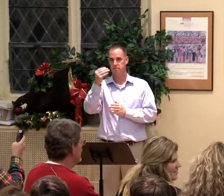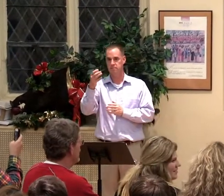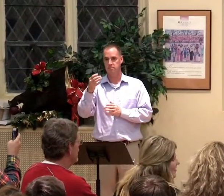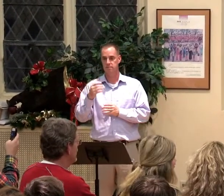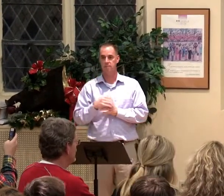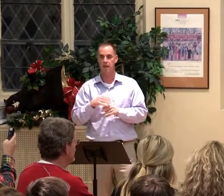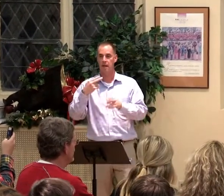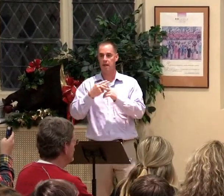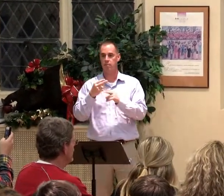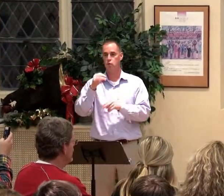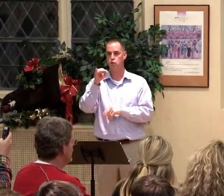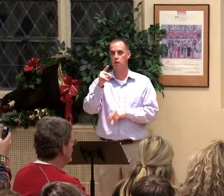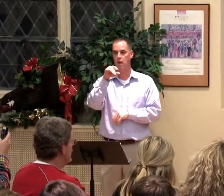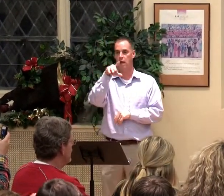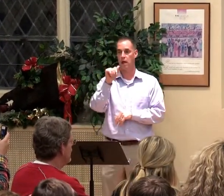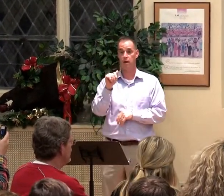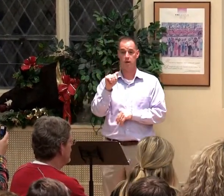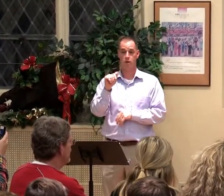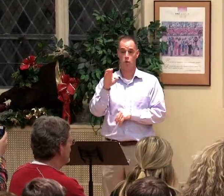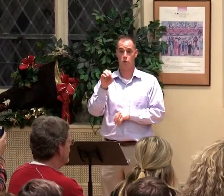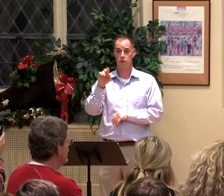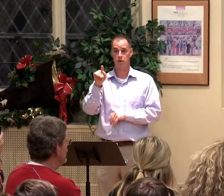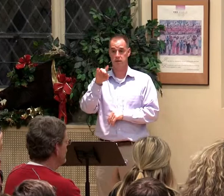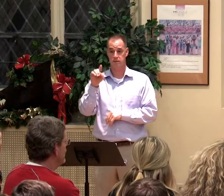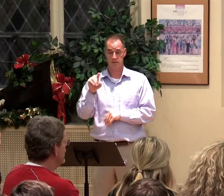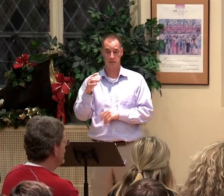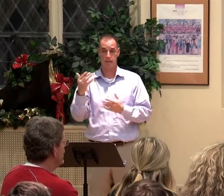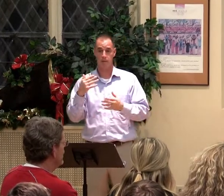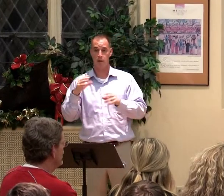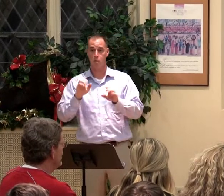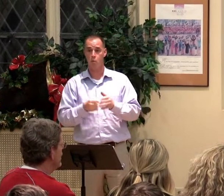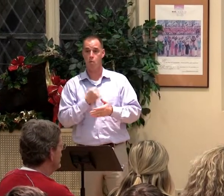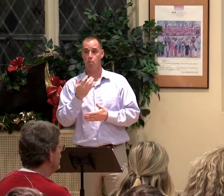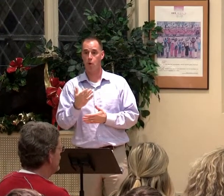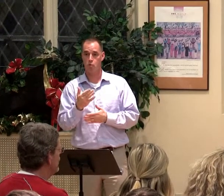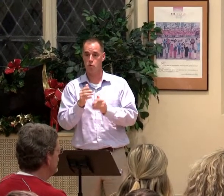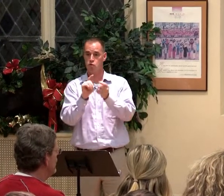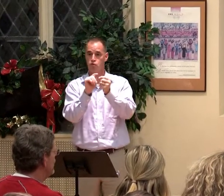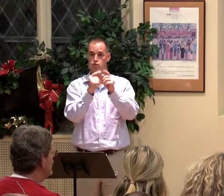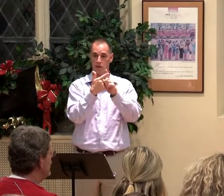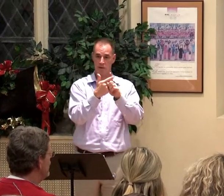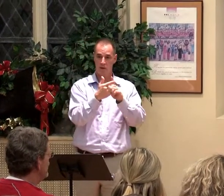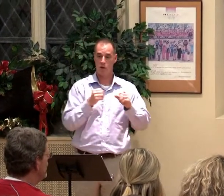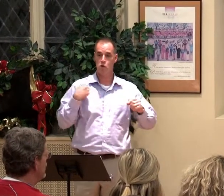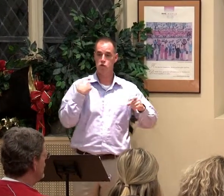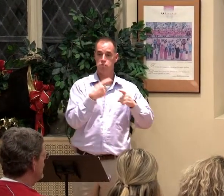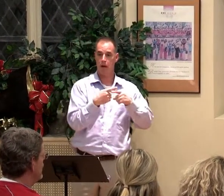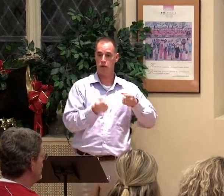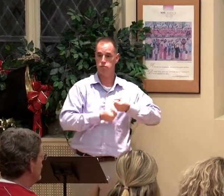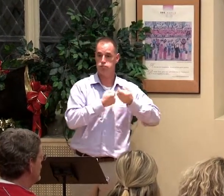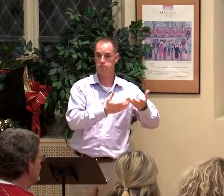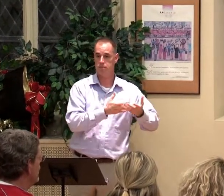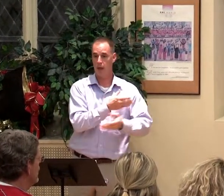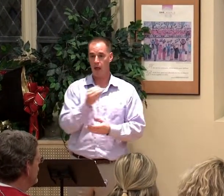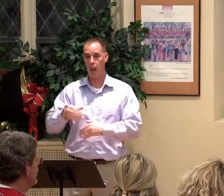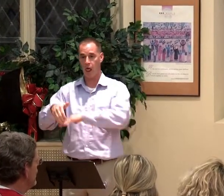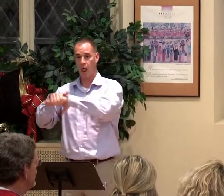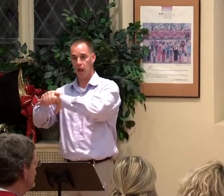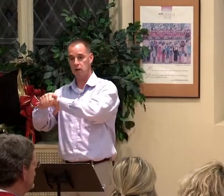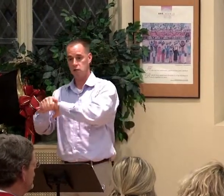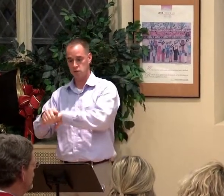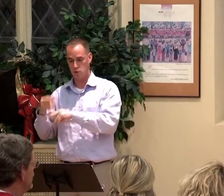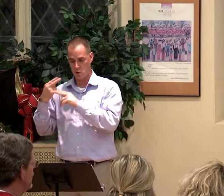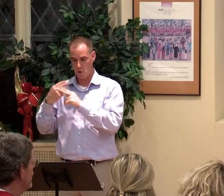Hello, my name is Juliana, and my poem is translated in Spanish and in English, and it's called La